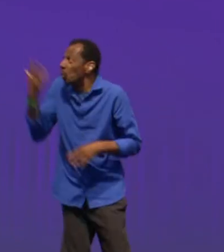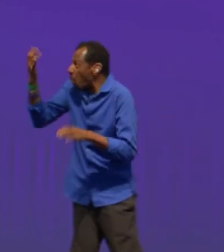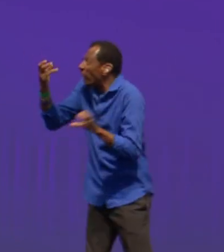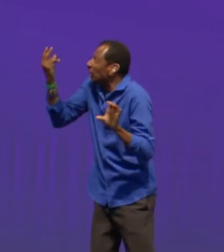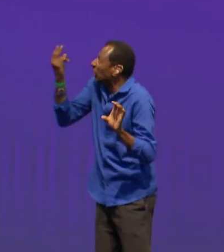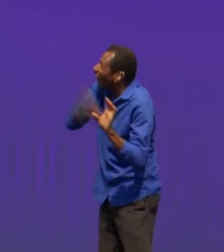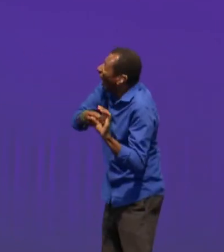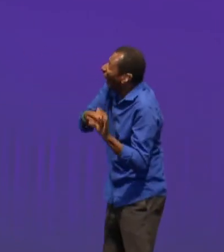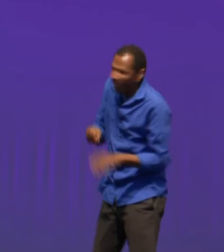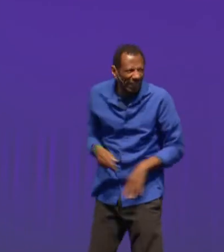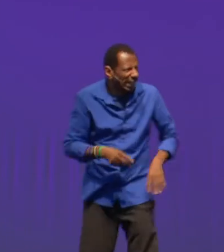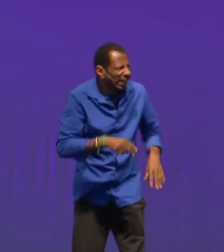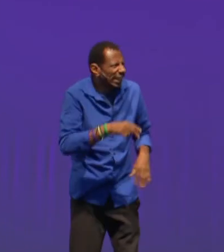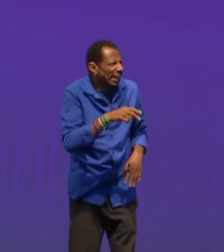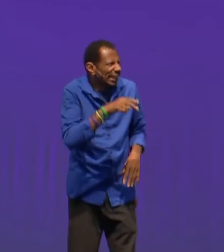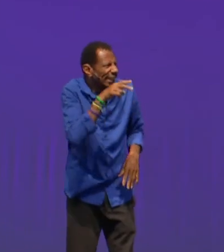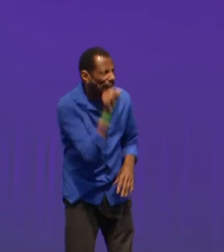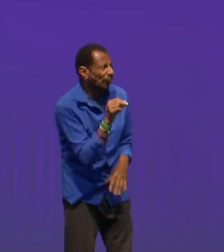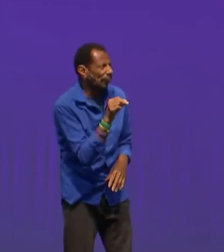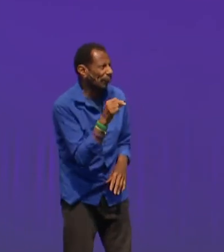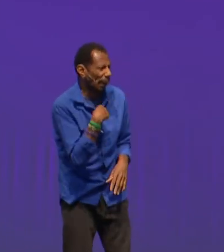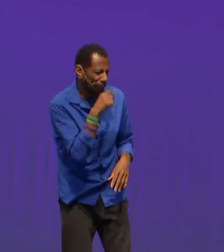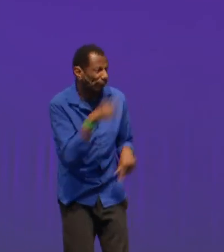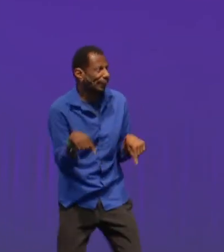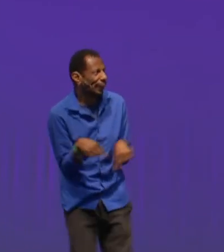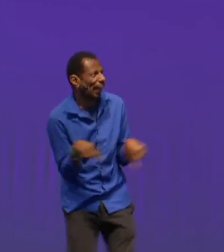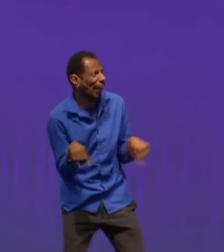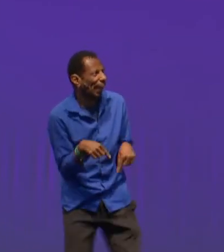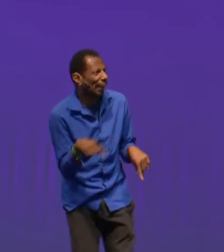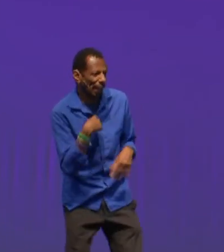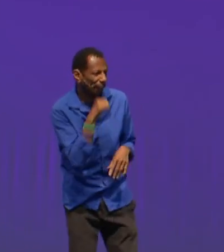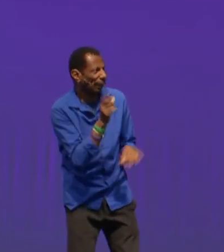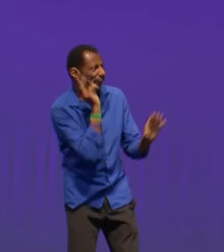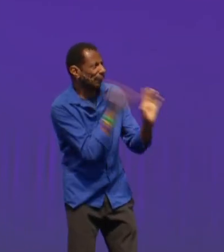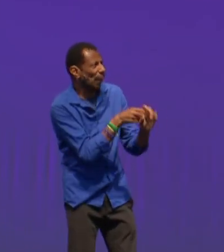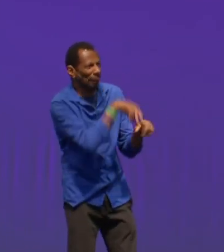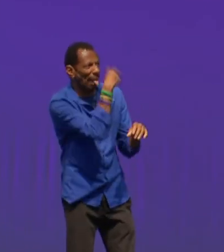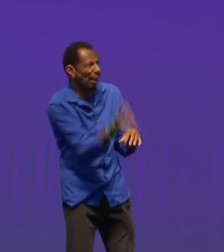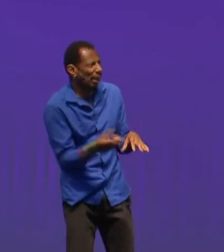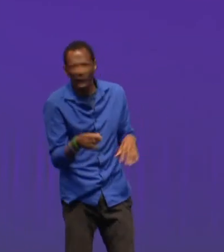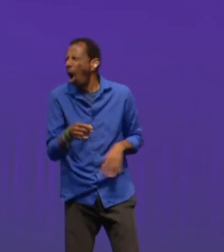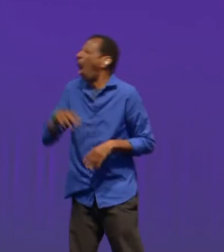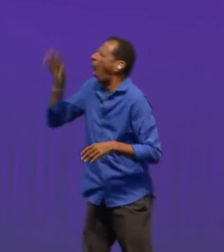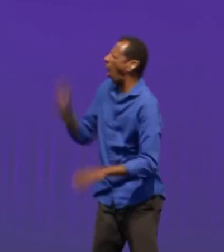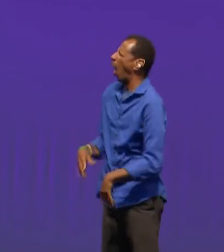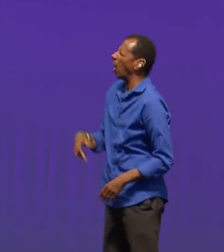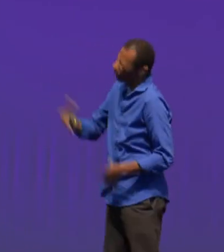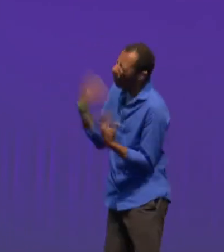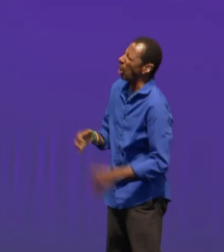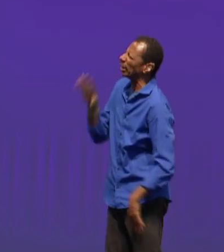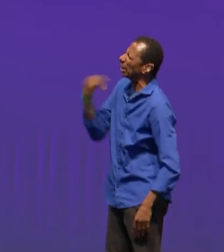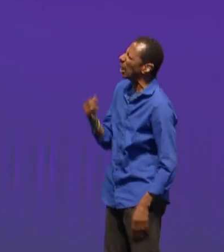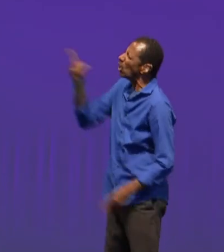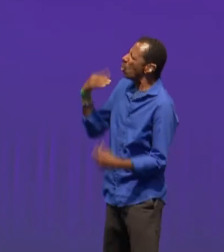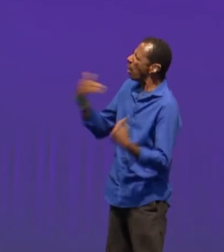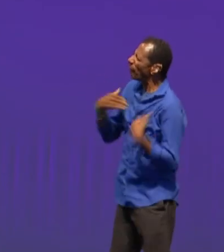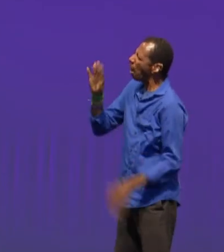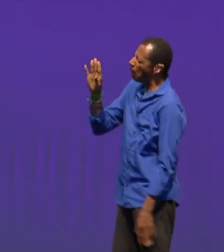that's great, yeah. And my friends were inviting me to go along with them. I didn't really think that I wanted to do that. Come on,